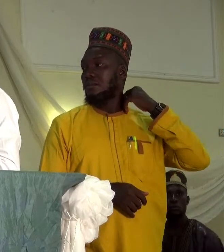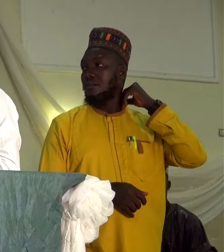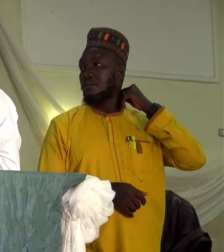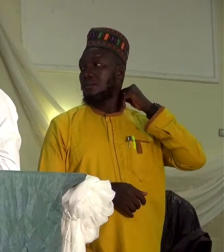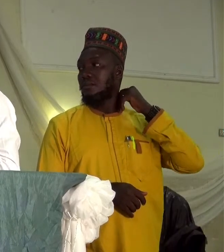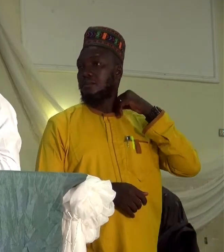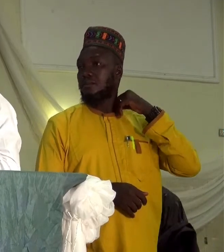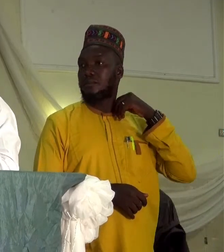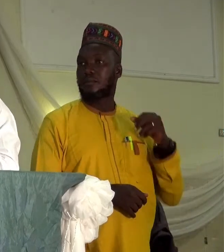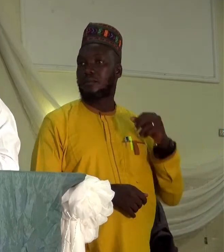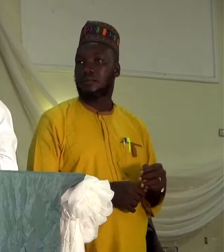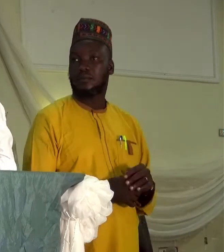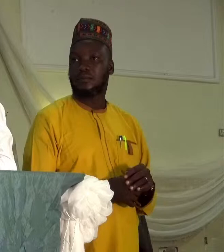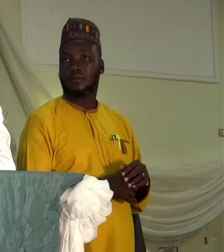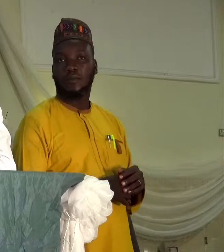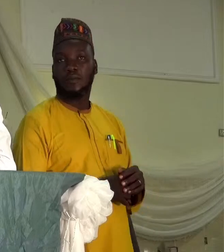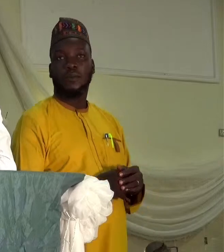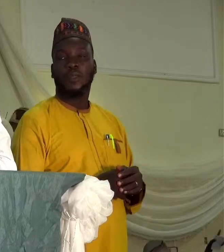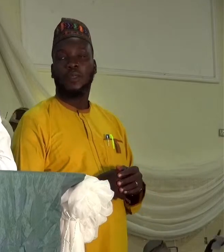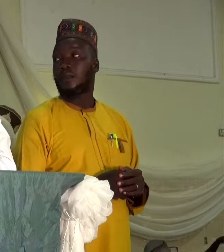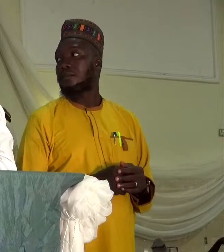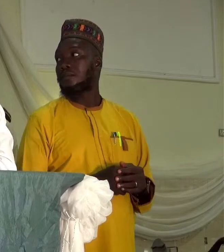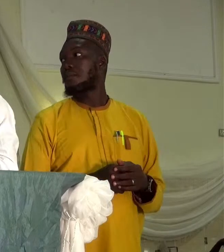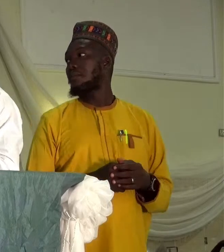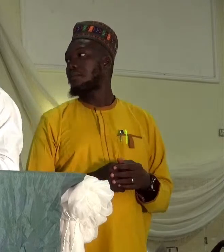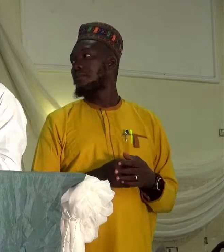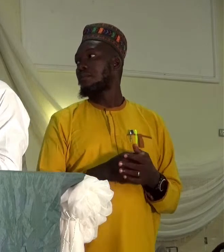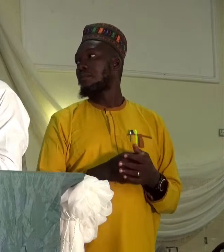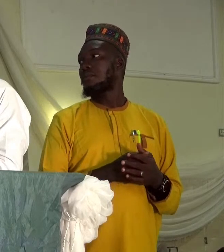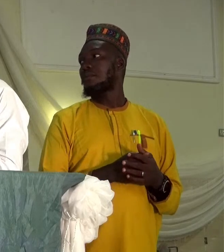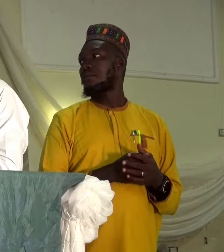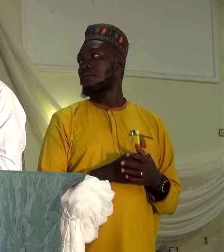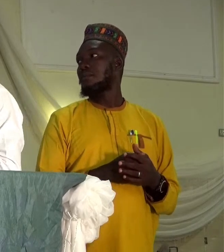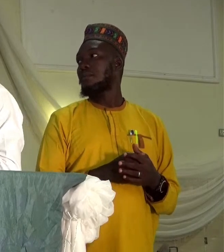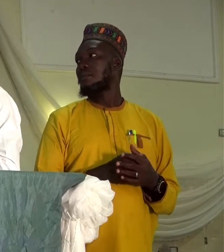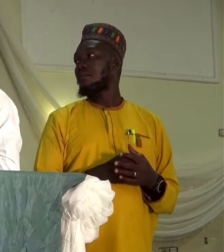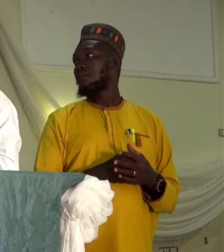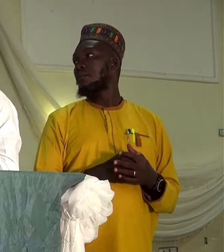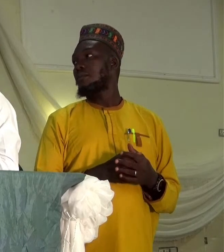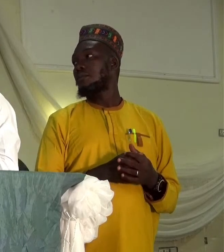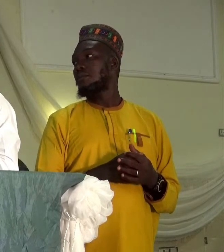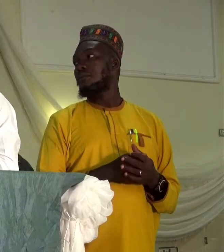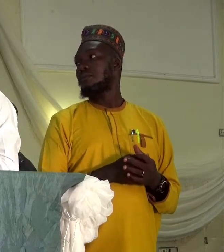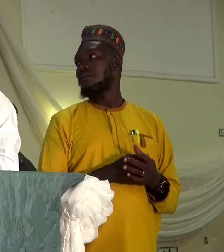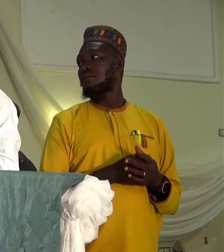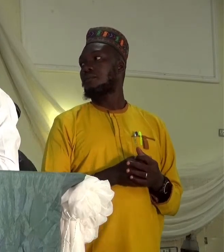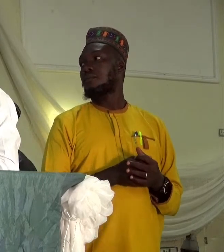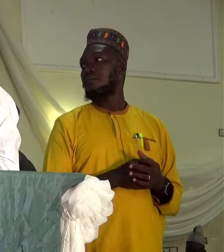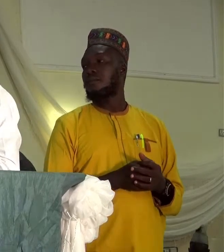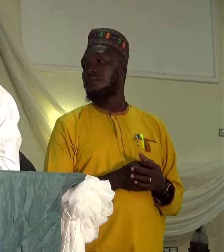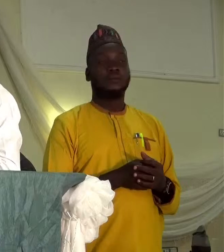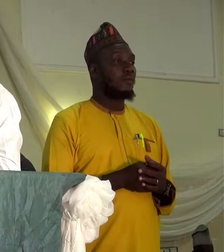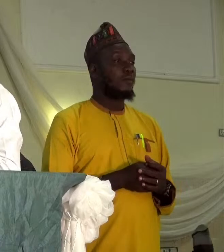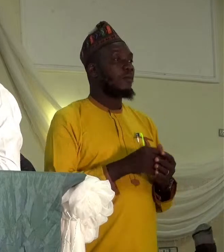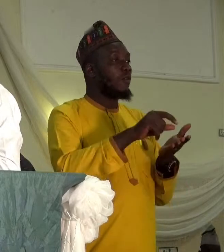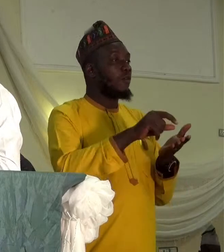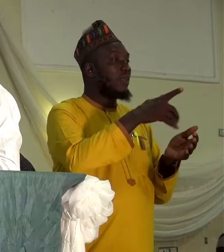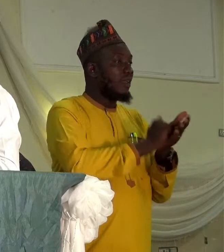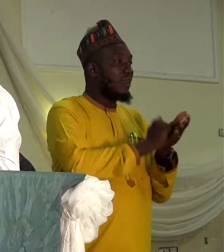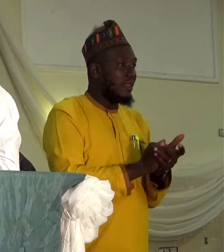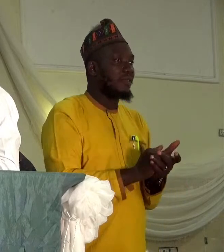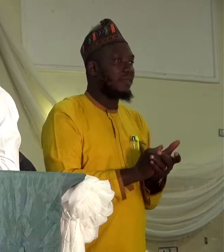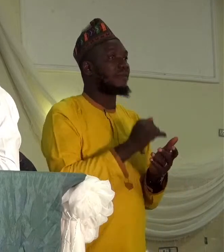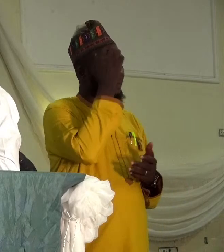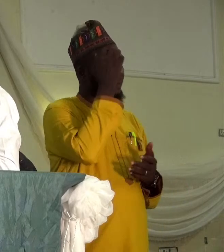aha mo ti ri won ti pe lo je tun mo bere baun. You are most welcome alaji. Naam. Wajaidu fi la qajadi